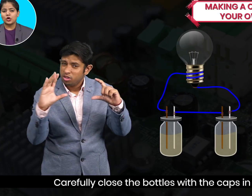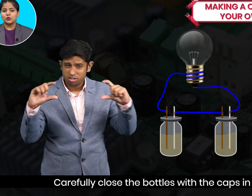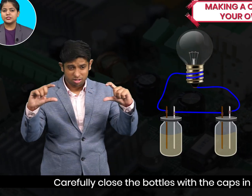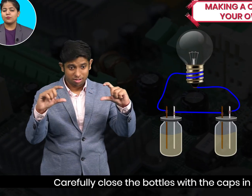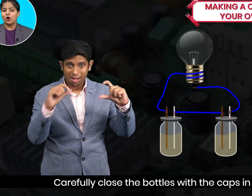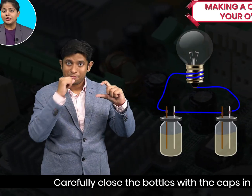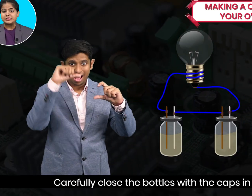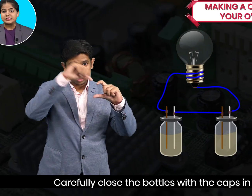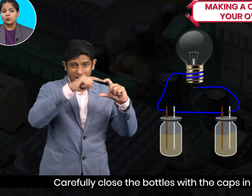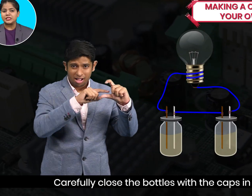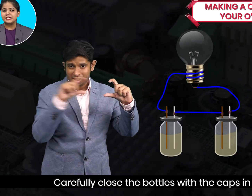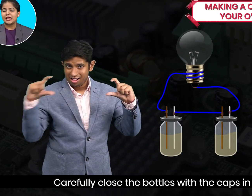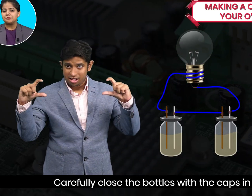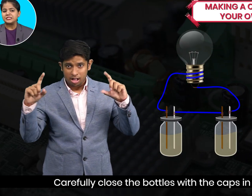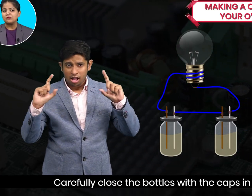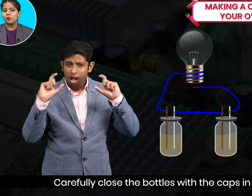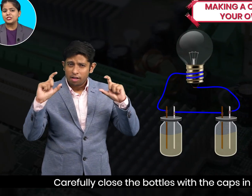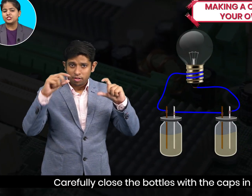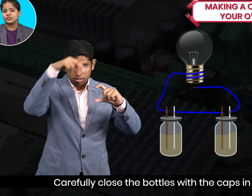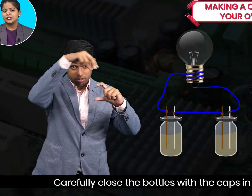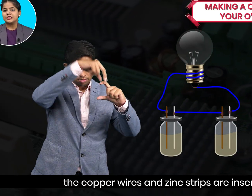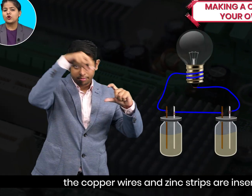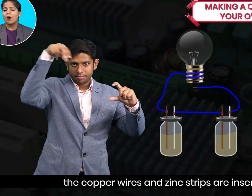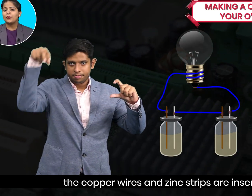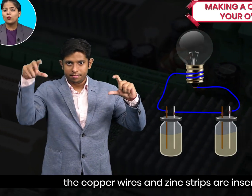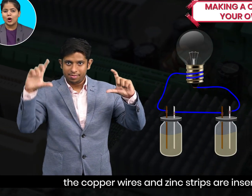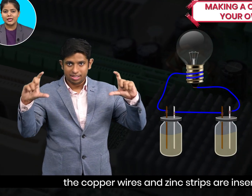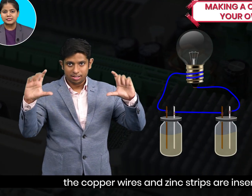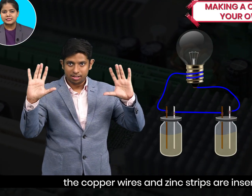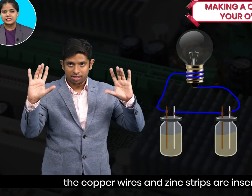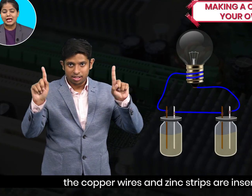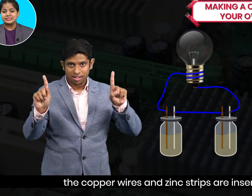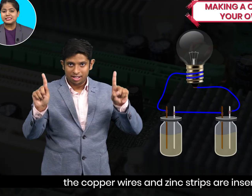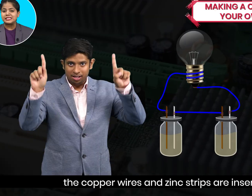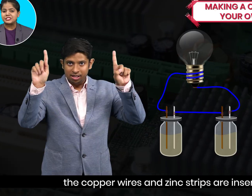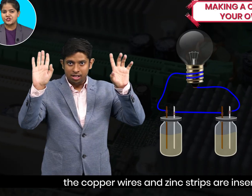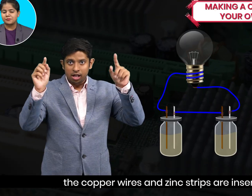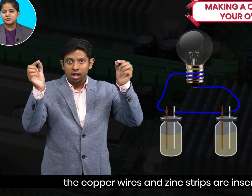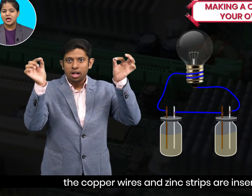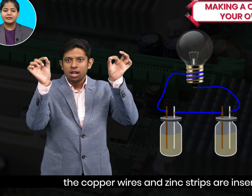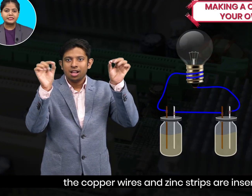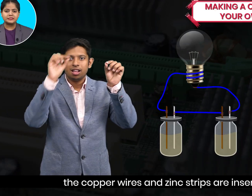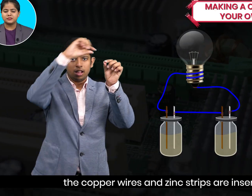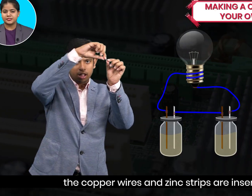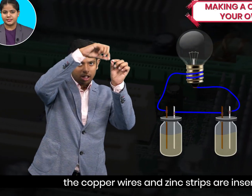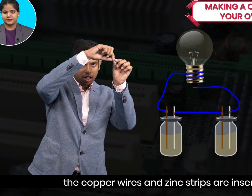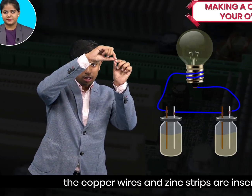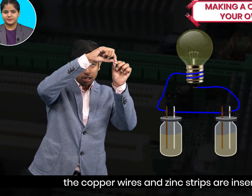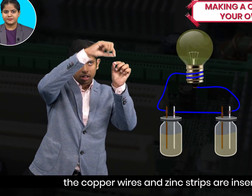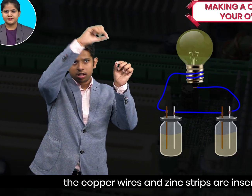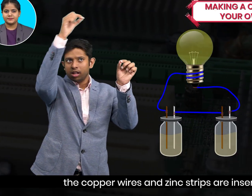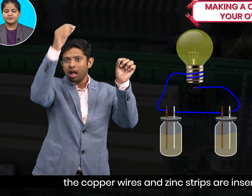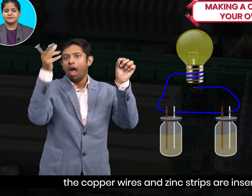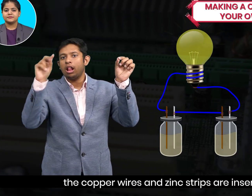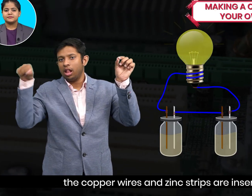Carefully close the bottles with the caps in which the copper wires and zinc strips are inserted.